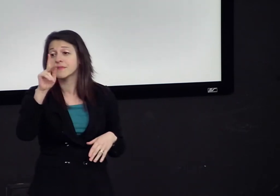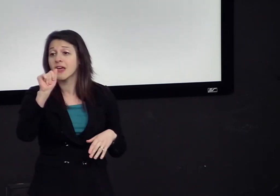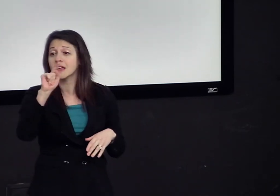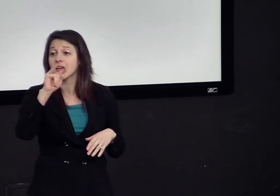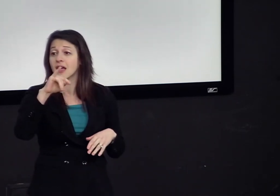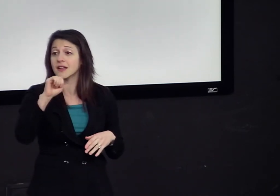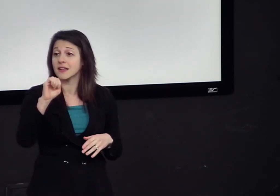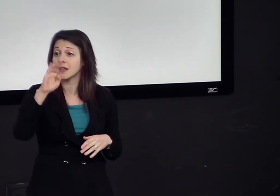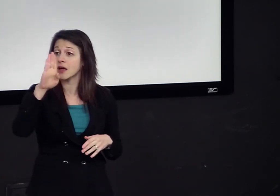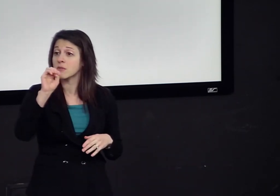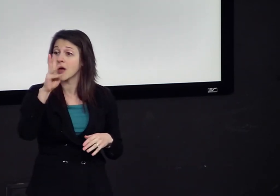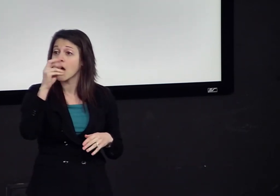VRS setting.